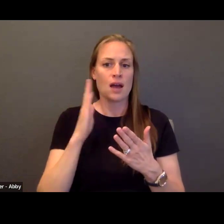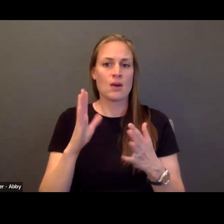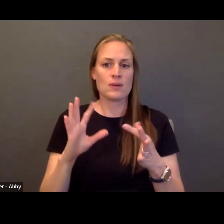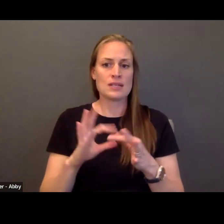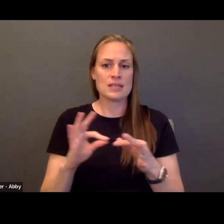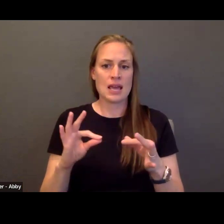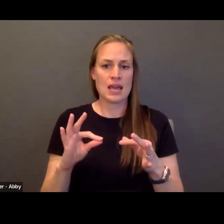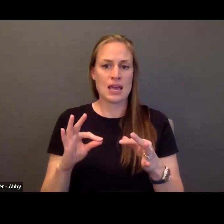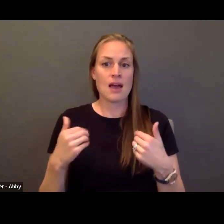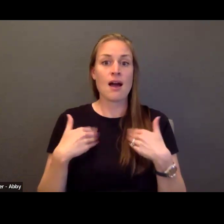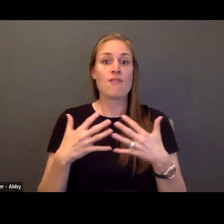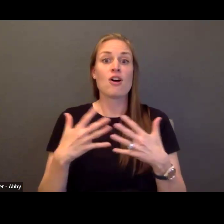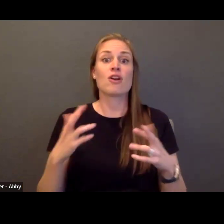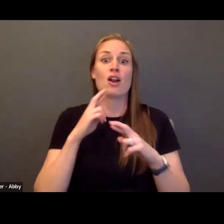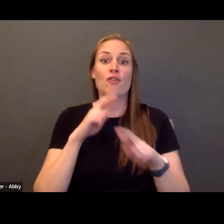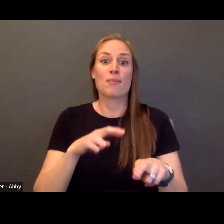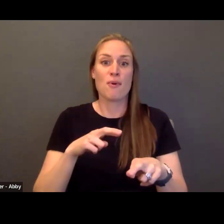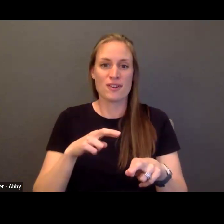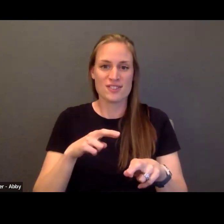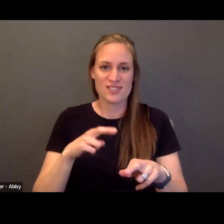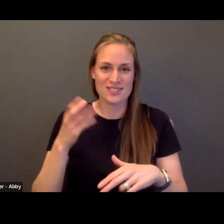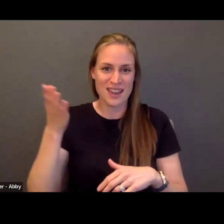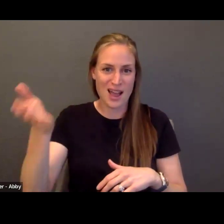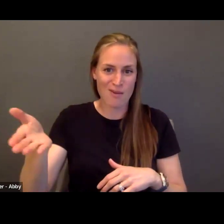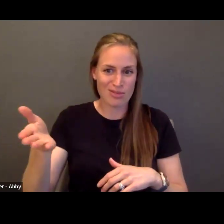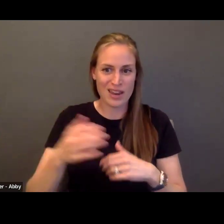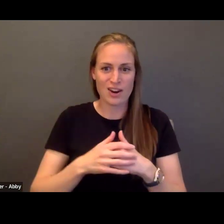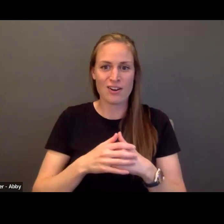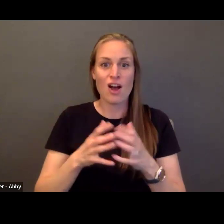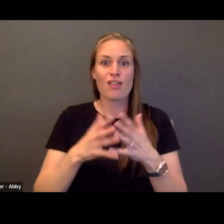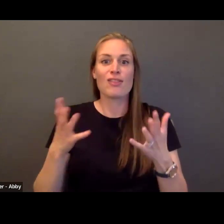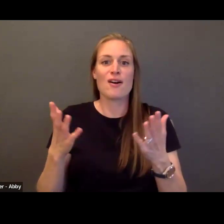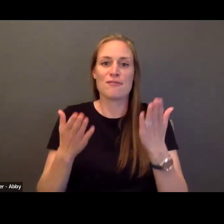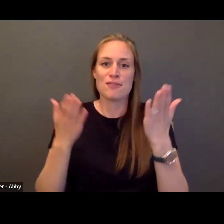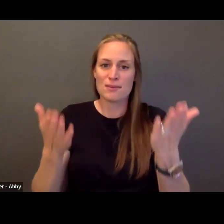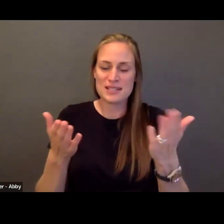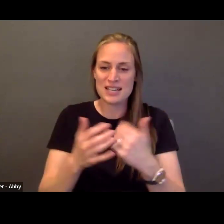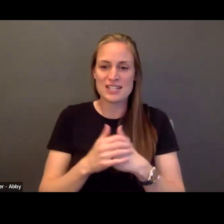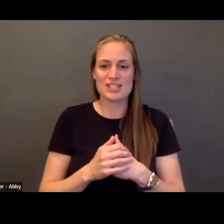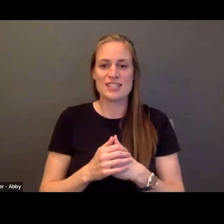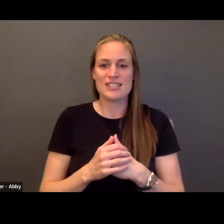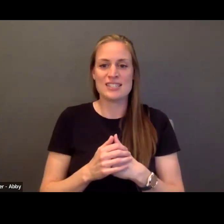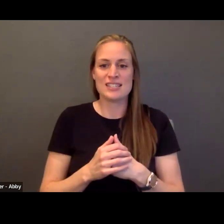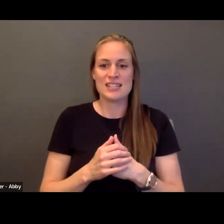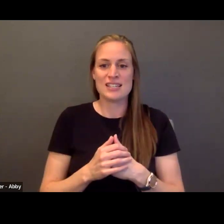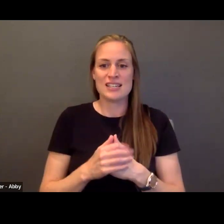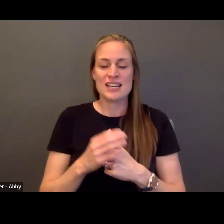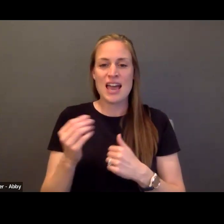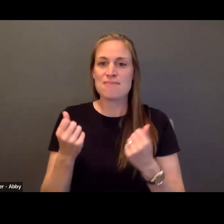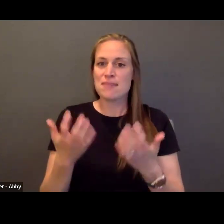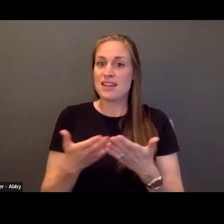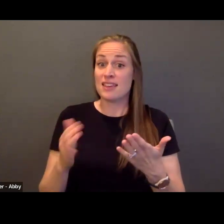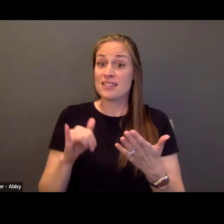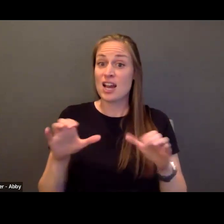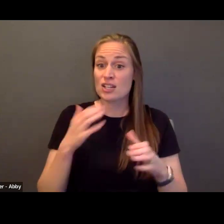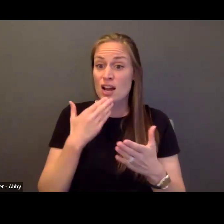a lot of recommendations, and a lot of them just go, and even the ones that are very well done, oftentimes just sit. And so one of the things that